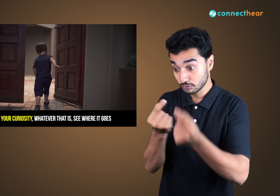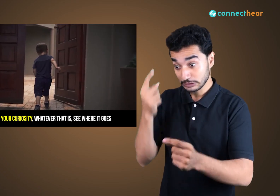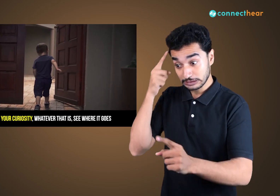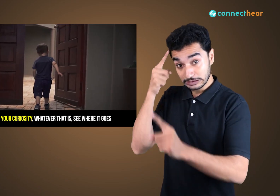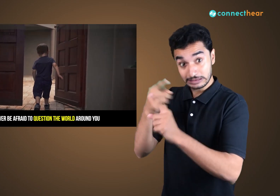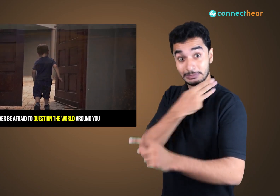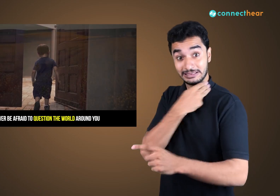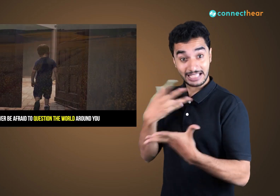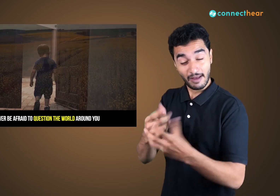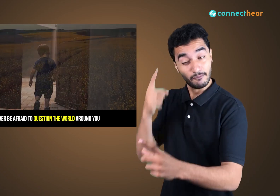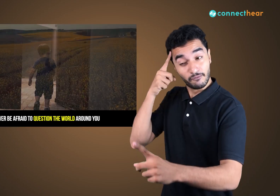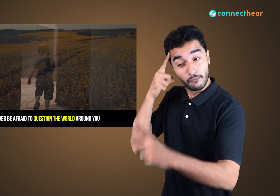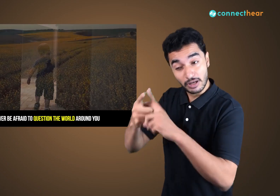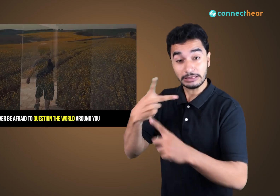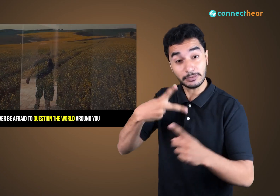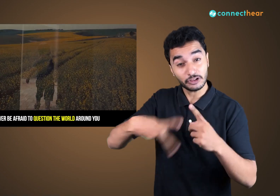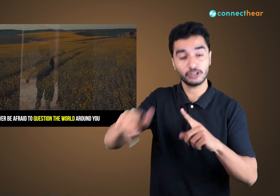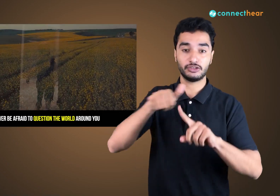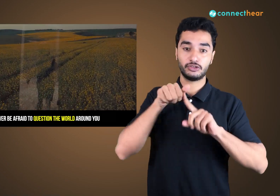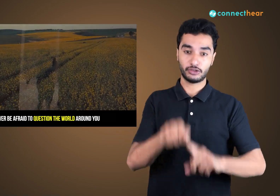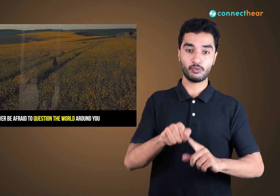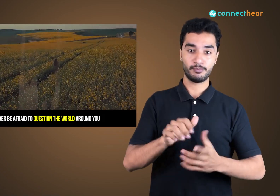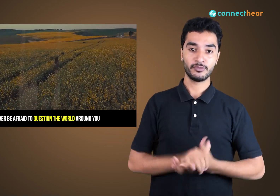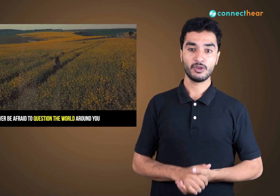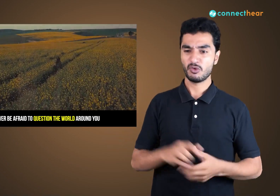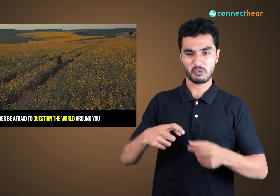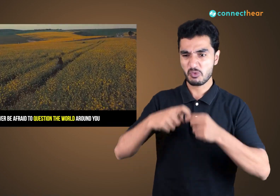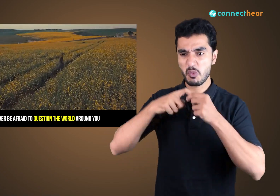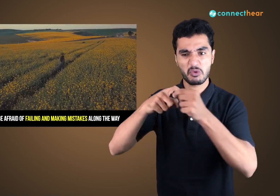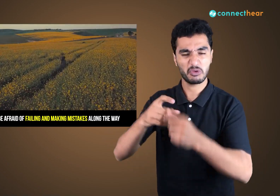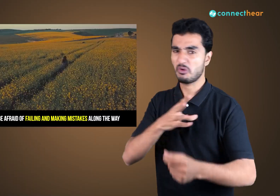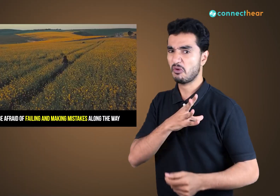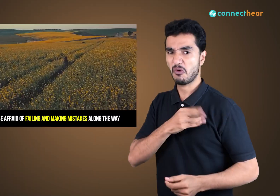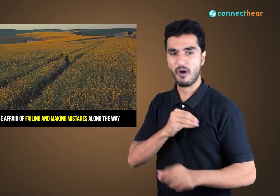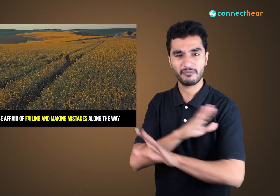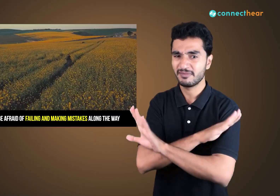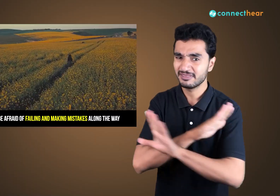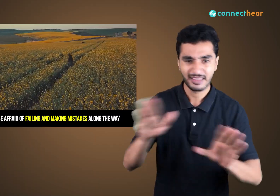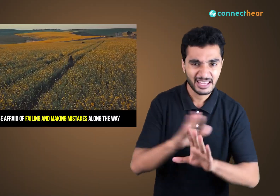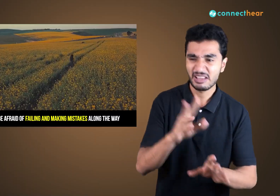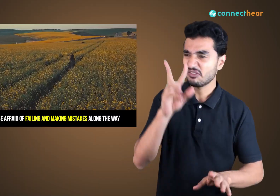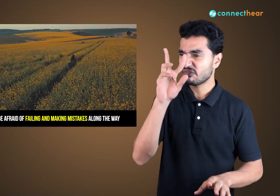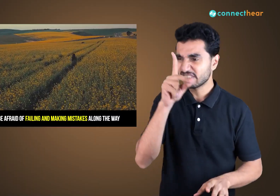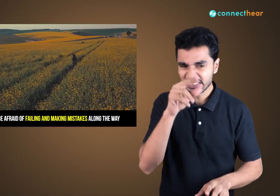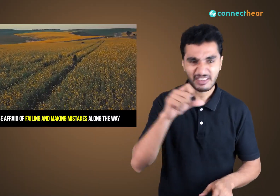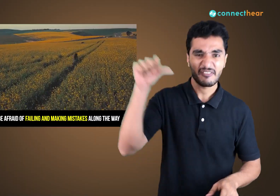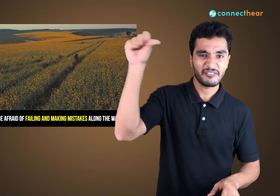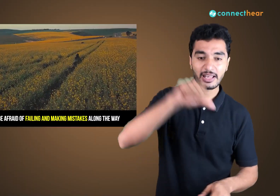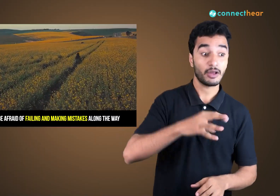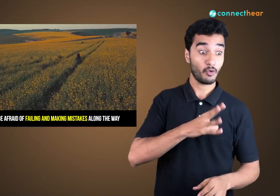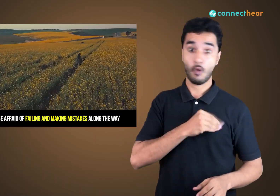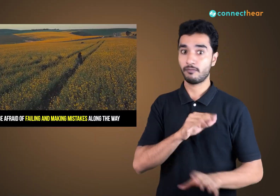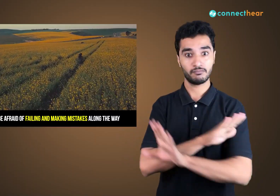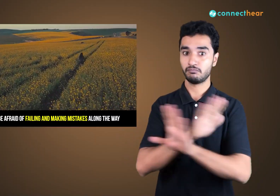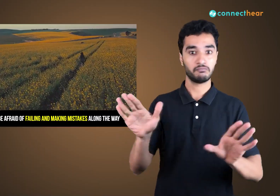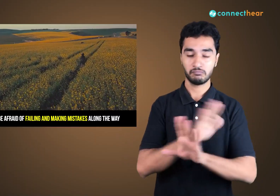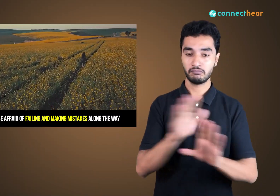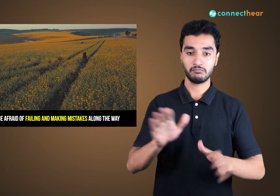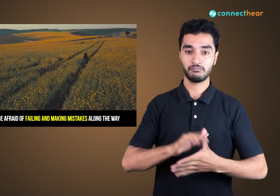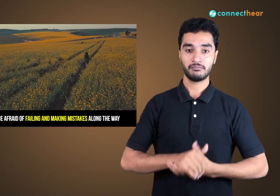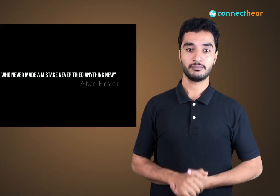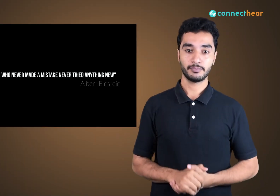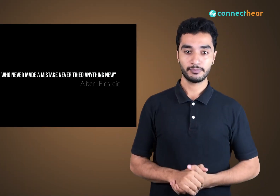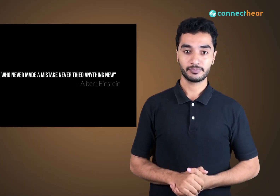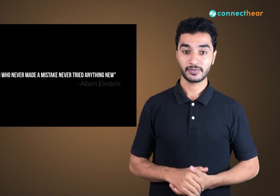where it goes. Never be afraid to question the world around you. And don't be afraid of failing and making mistakes along